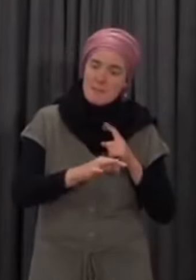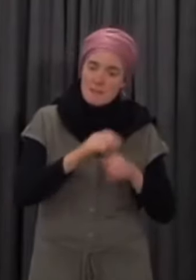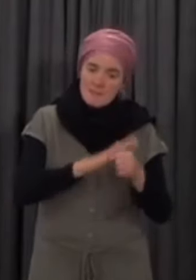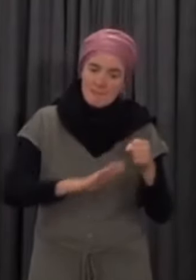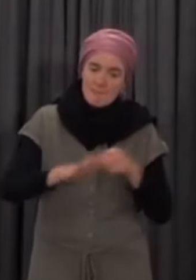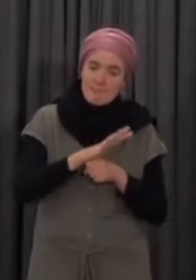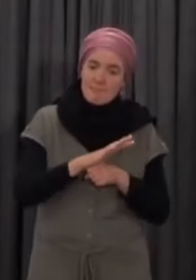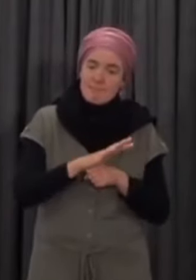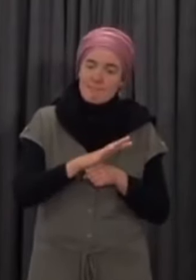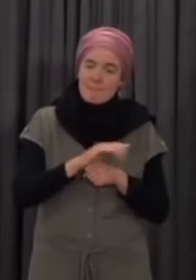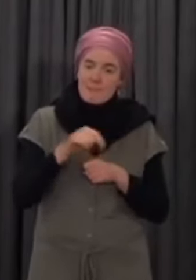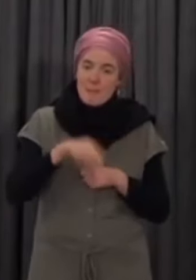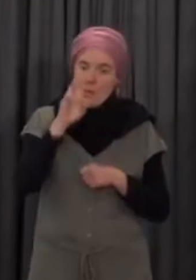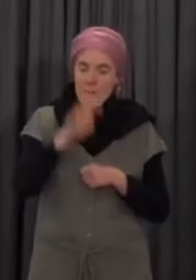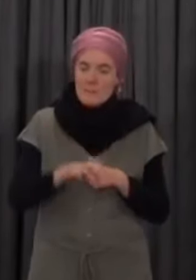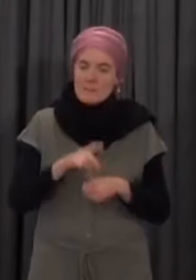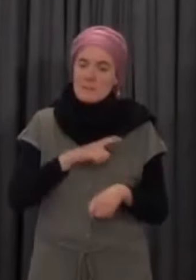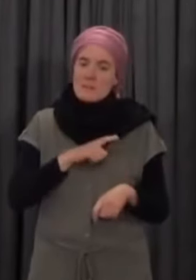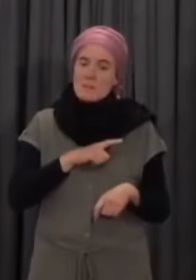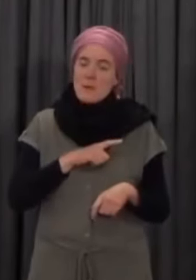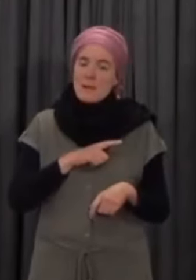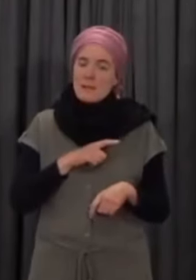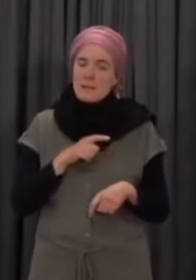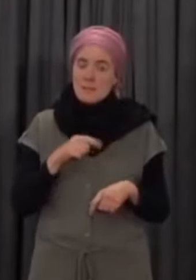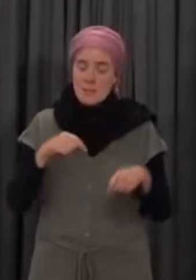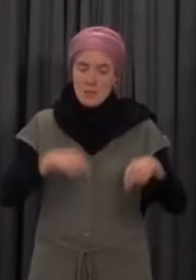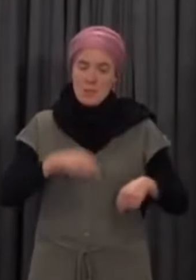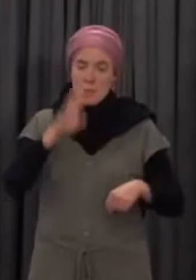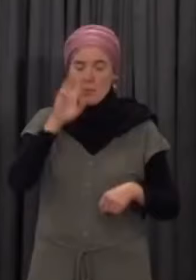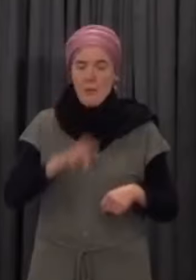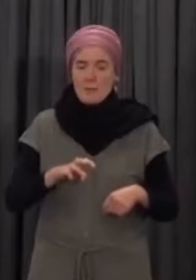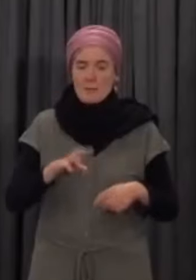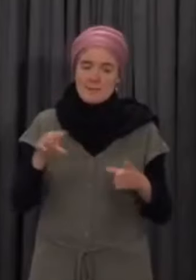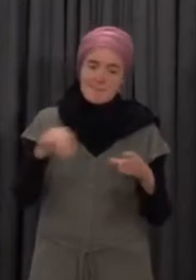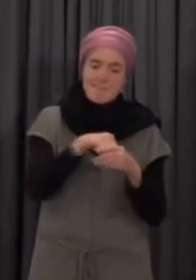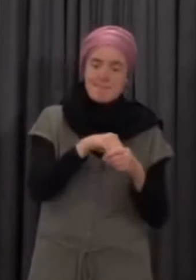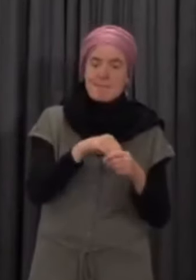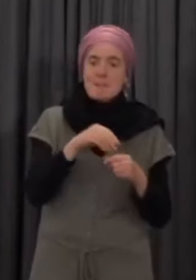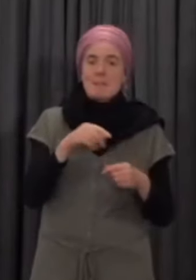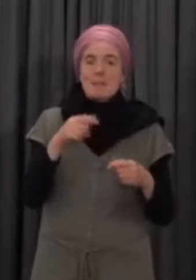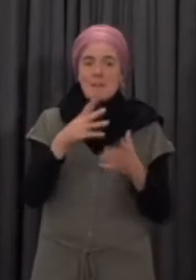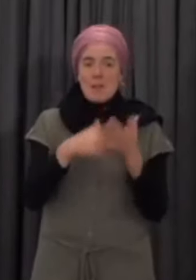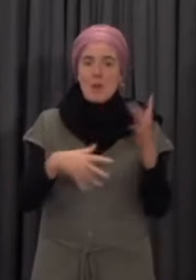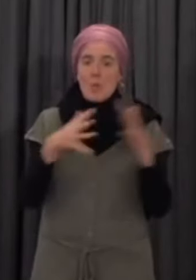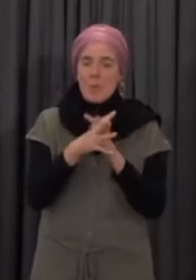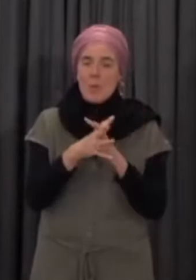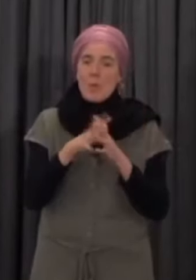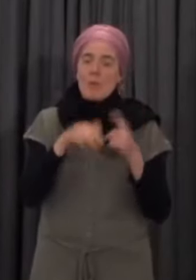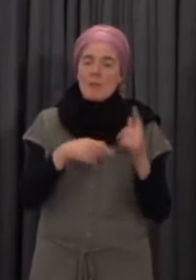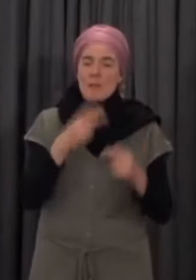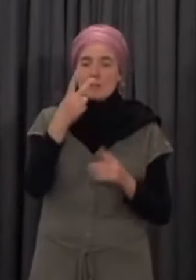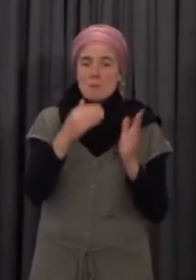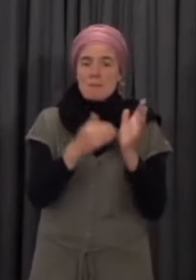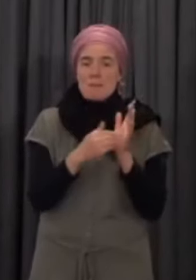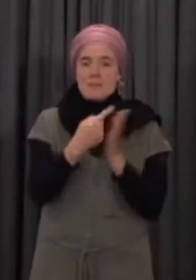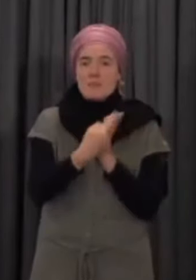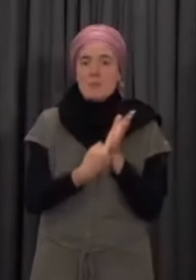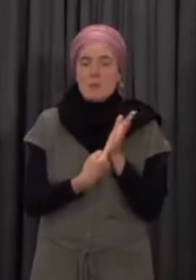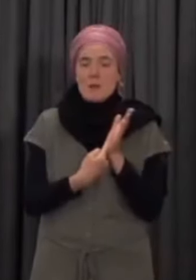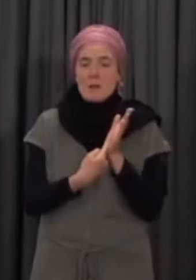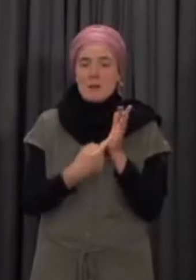put that 2-metre rule into the law here in Wales, because we wanted to give people confidence in the workplace that